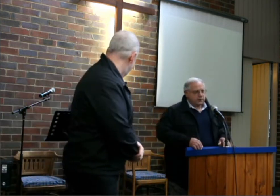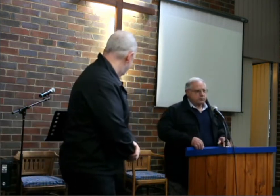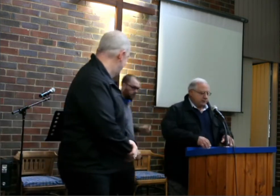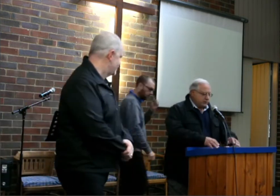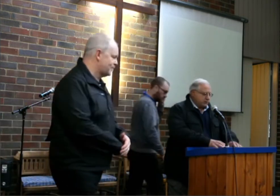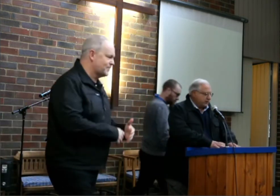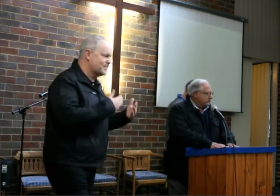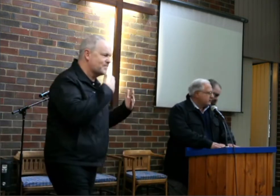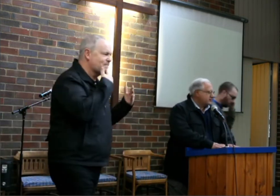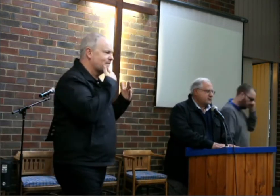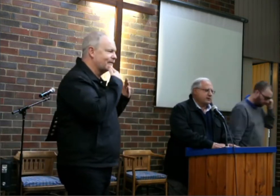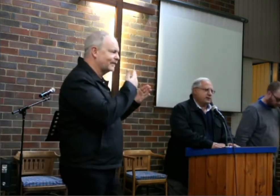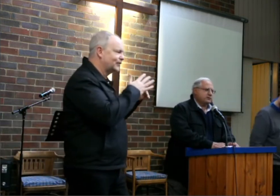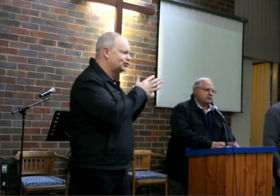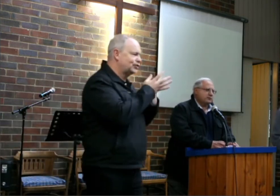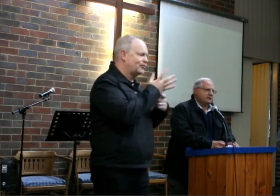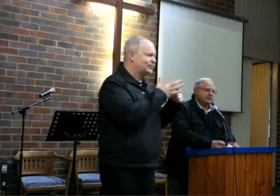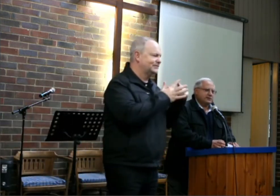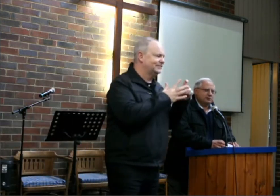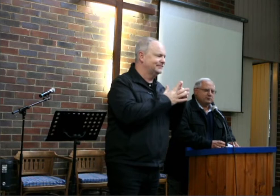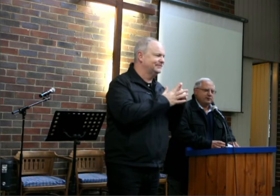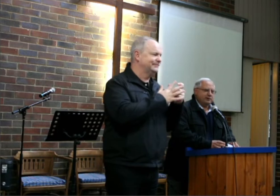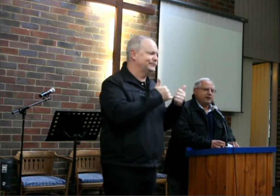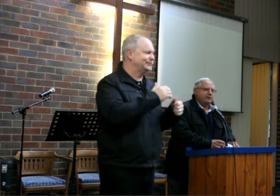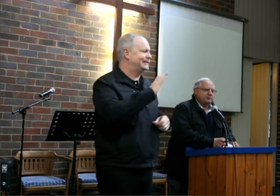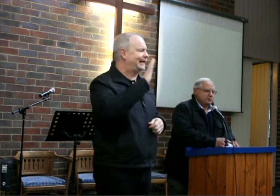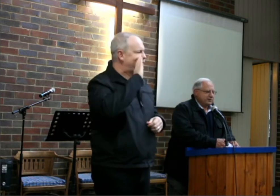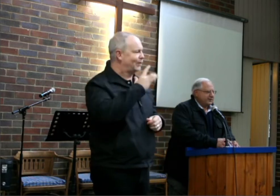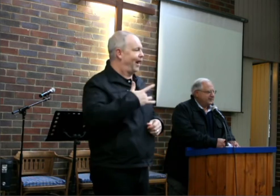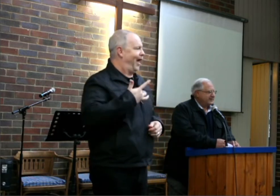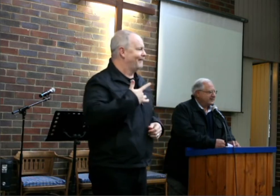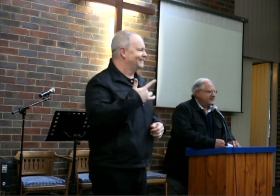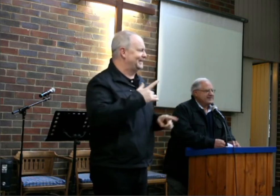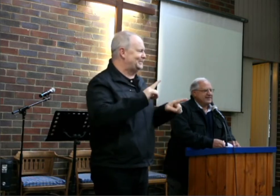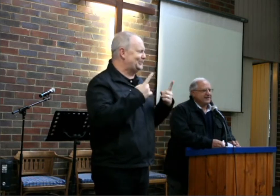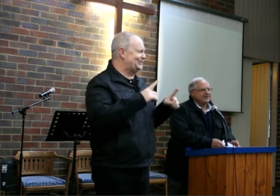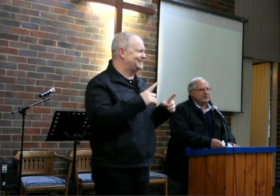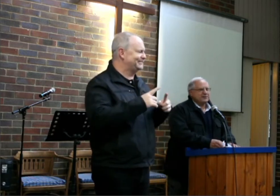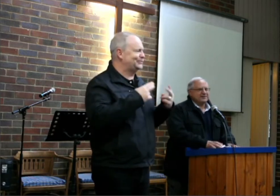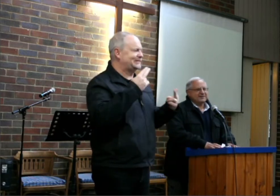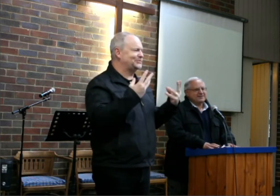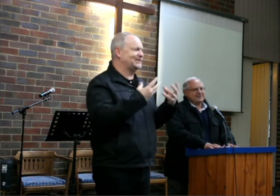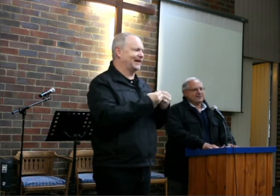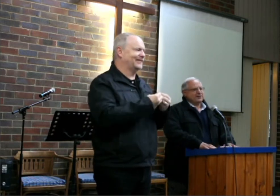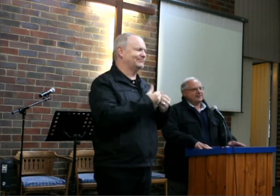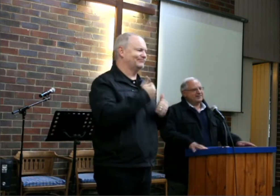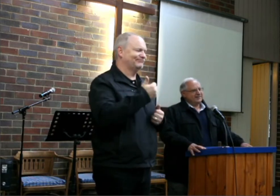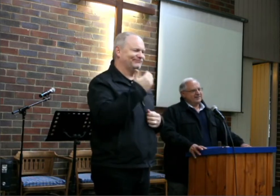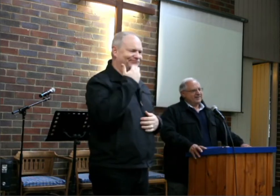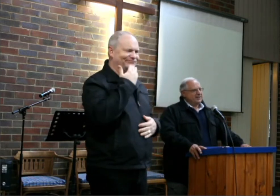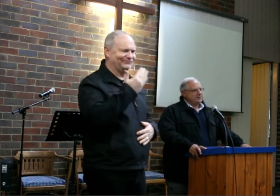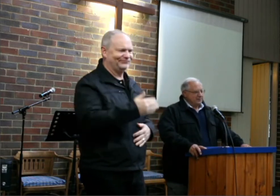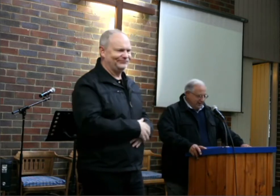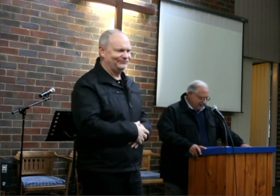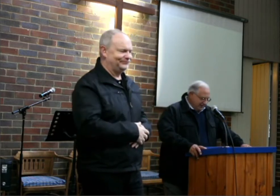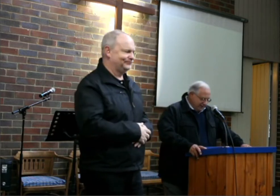Thank you so much, Jared. It's great to listen to live music and sing together. That's great.